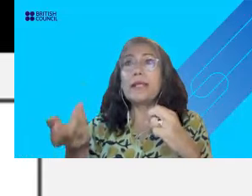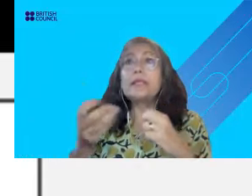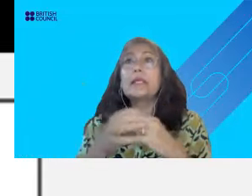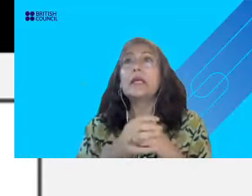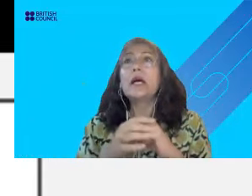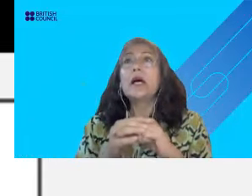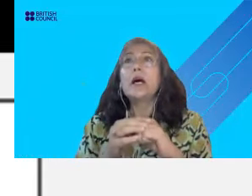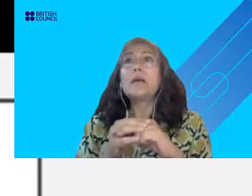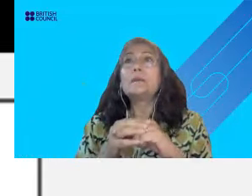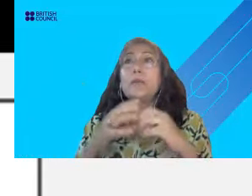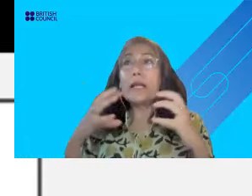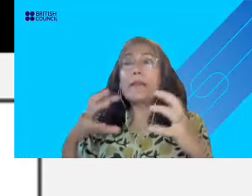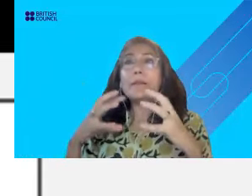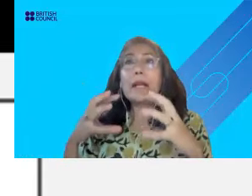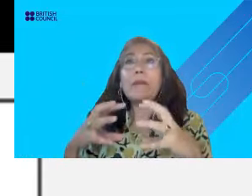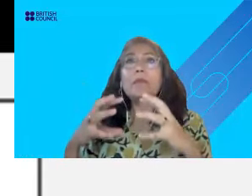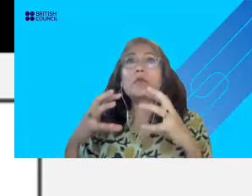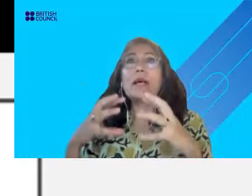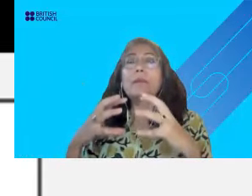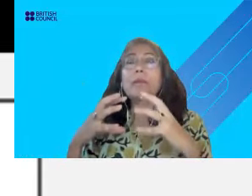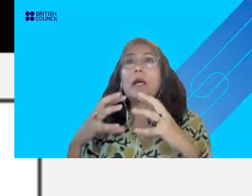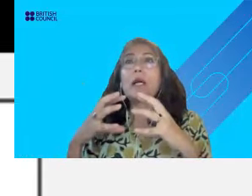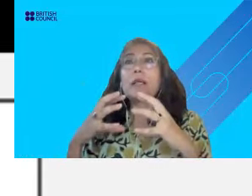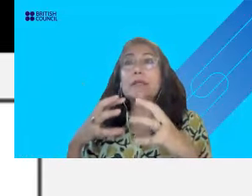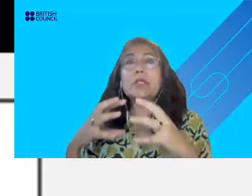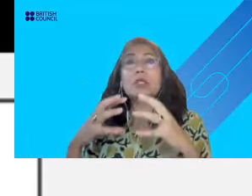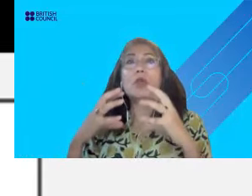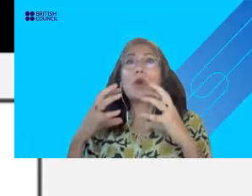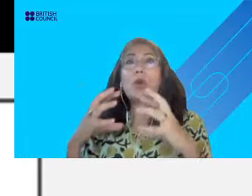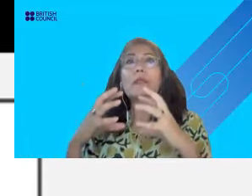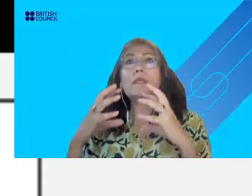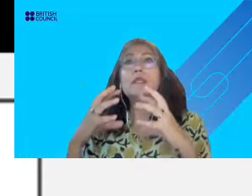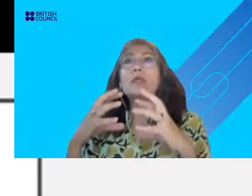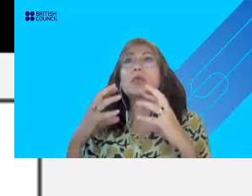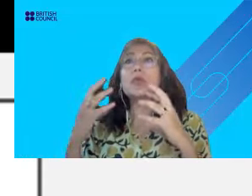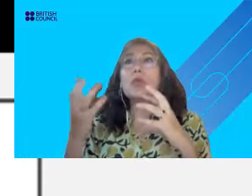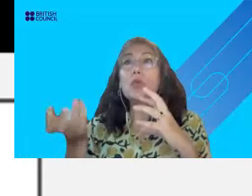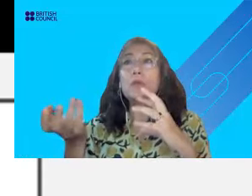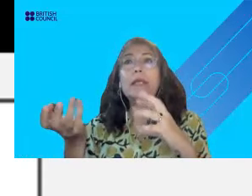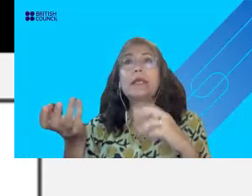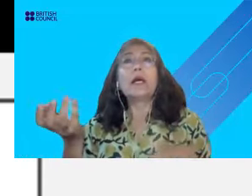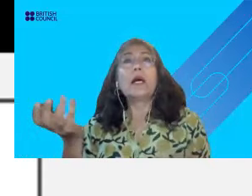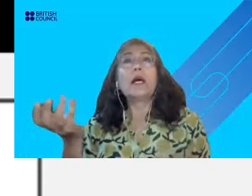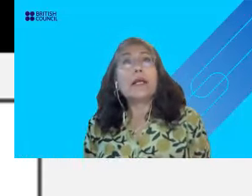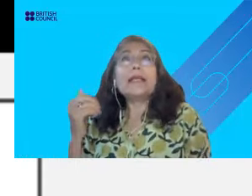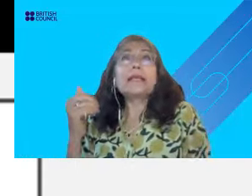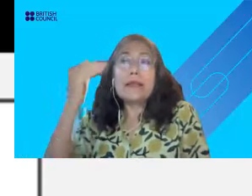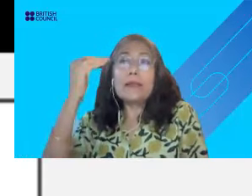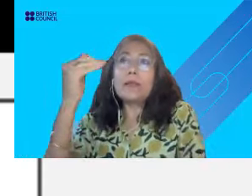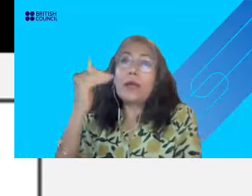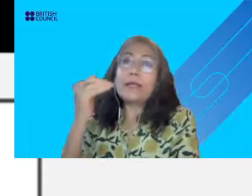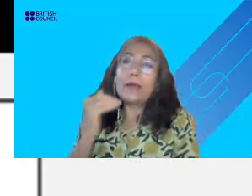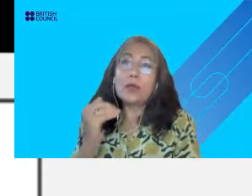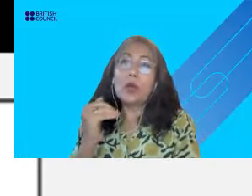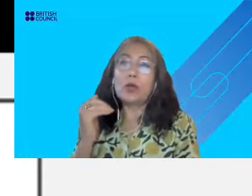be writing. Let them come to some decision on what the solution could be. Next,